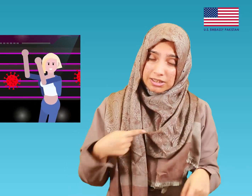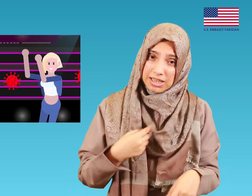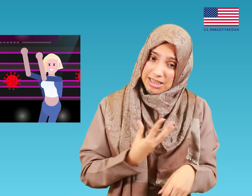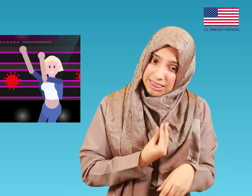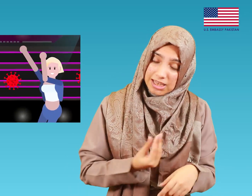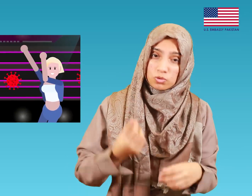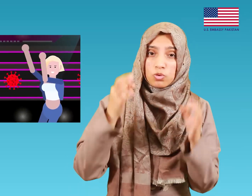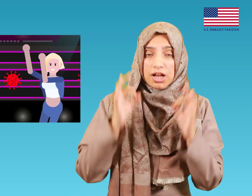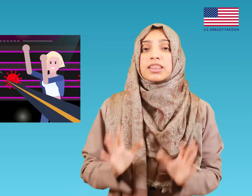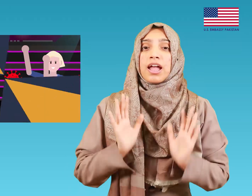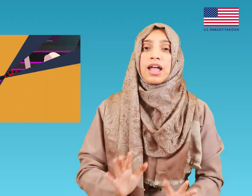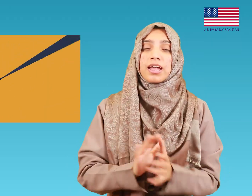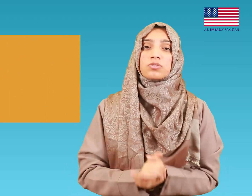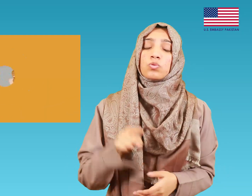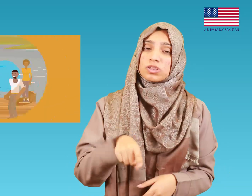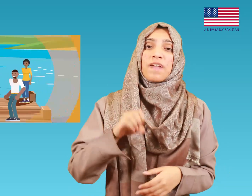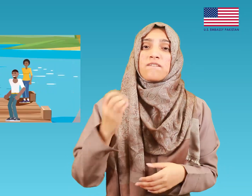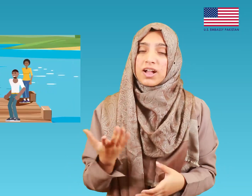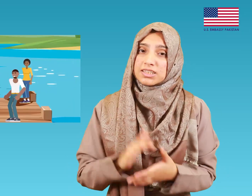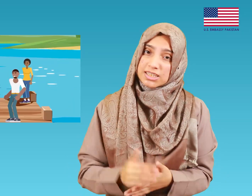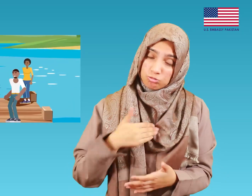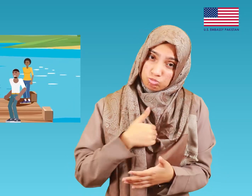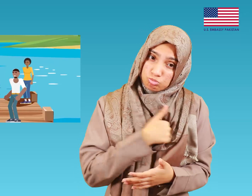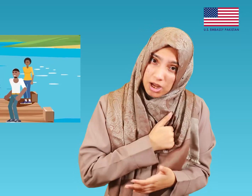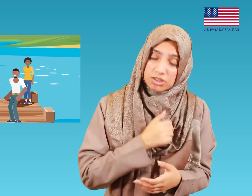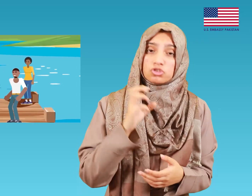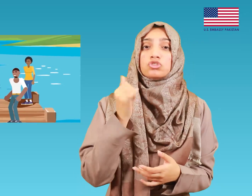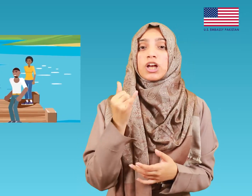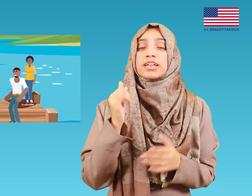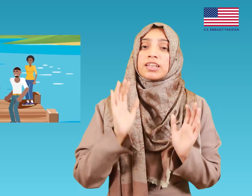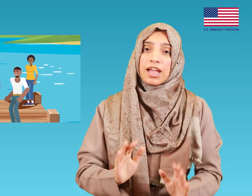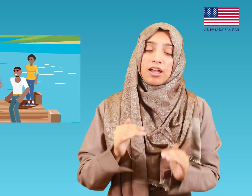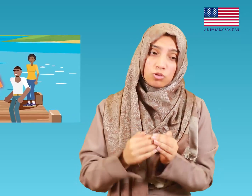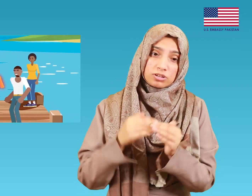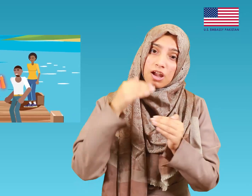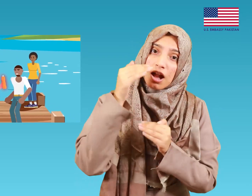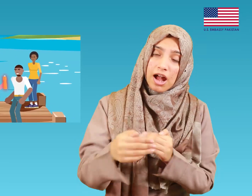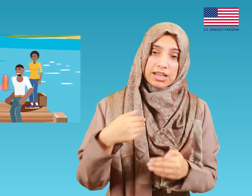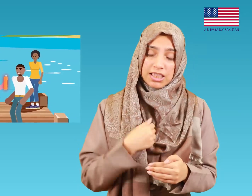This may increase the risk of heart failure or other heart complications in the future.